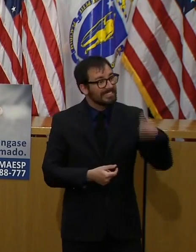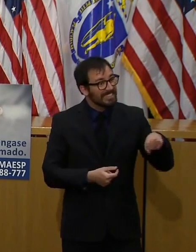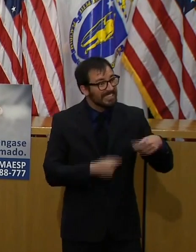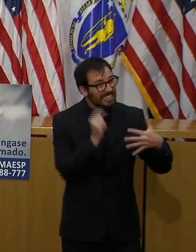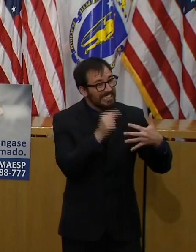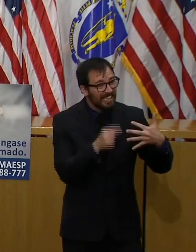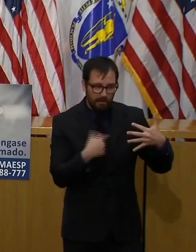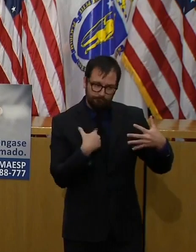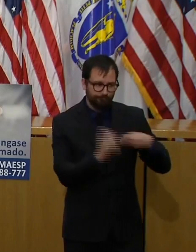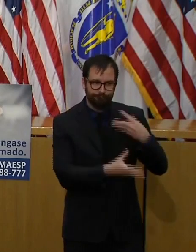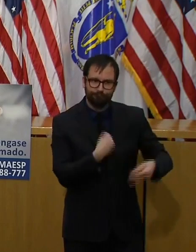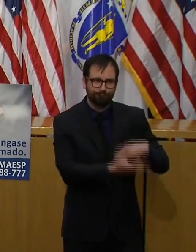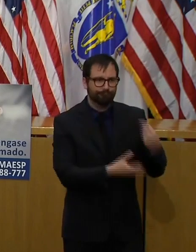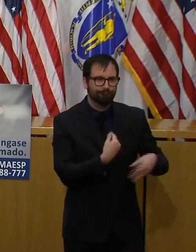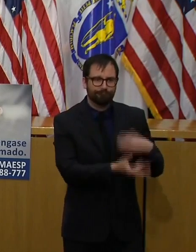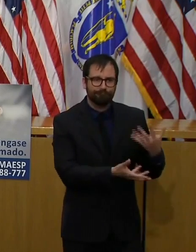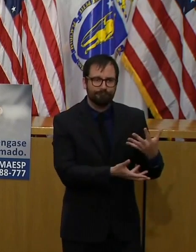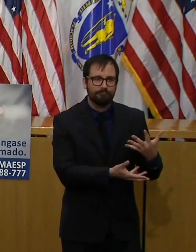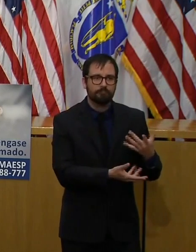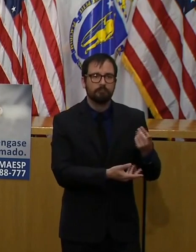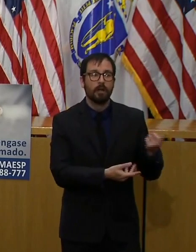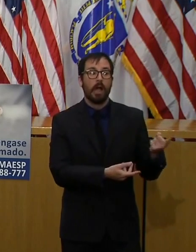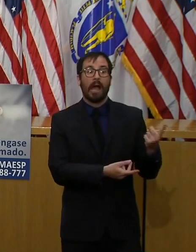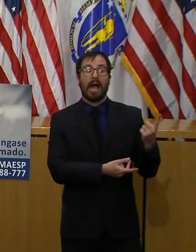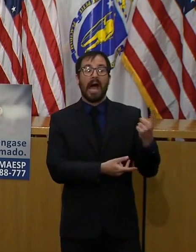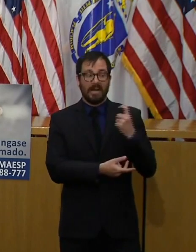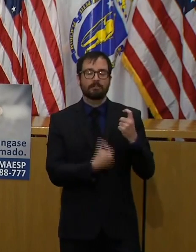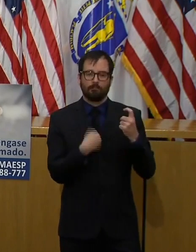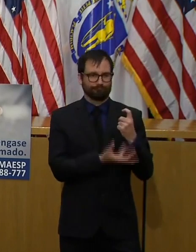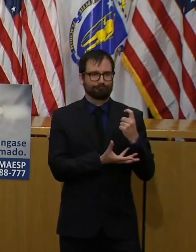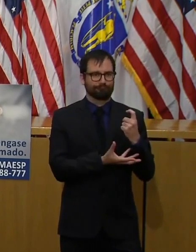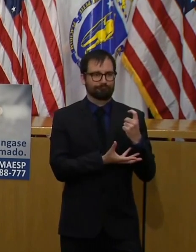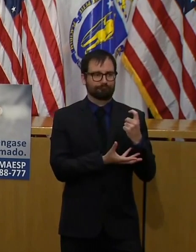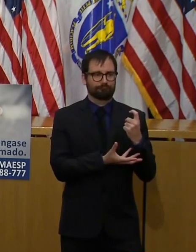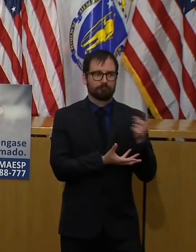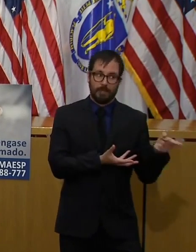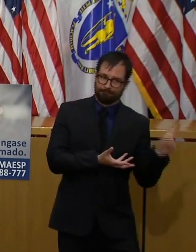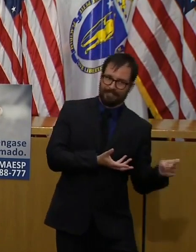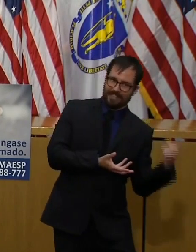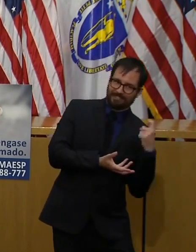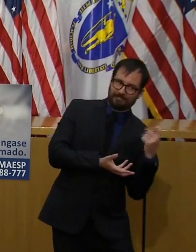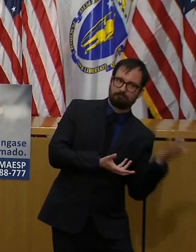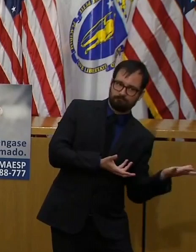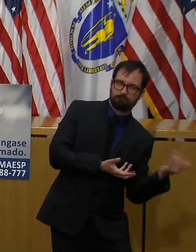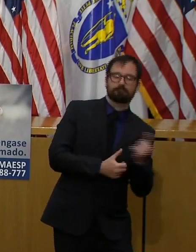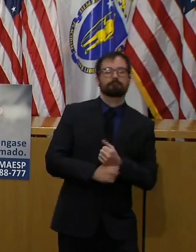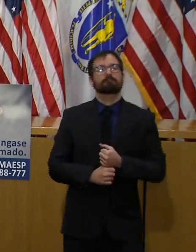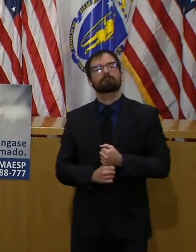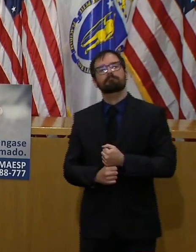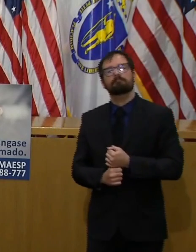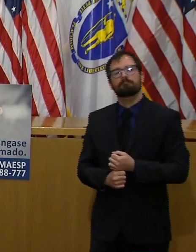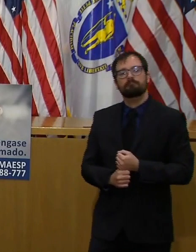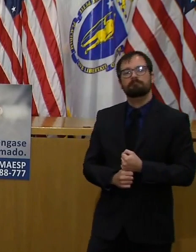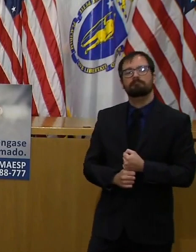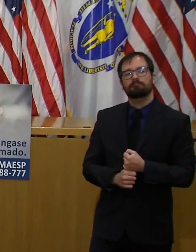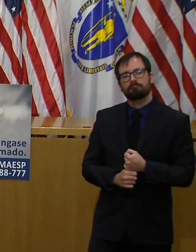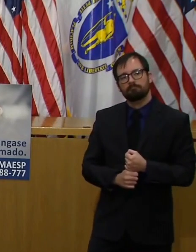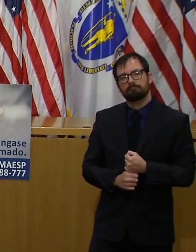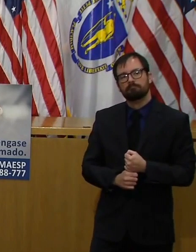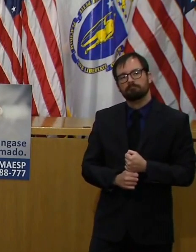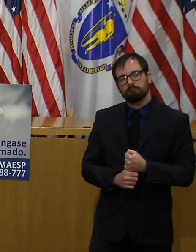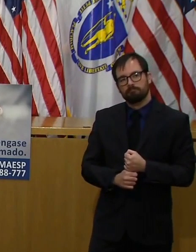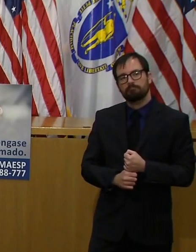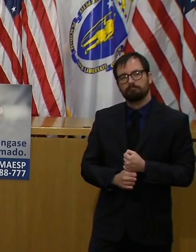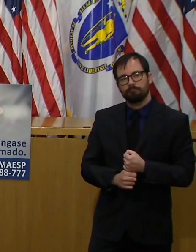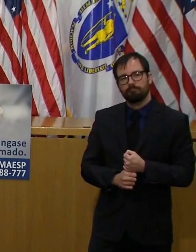when they've asked. The work we did to establish several isolation sites to